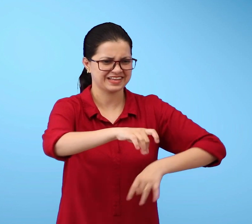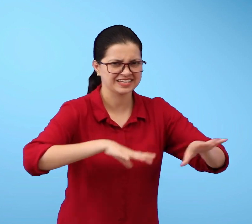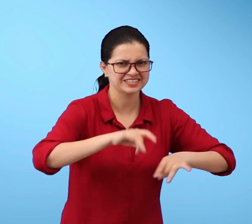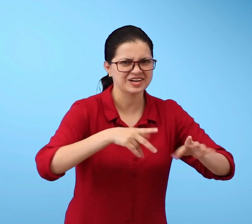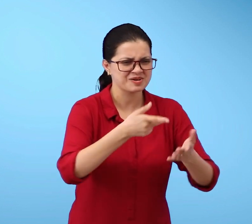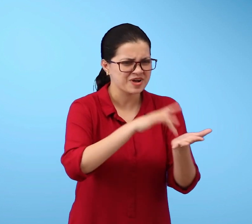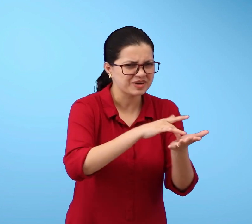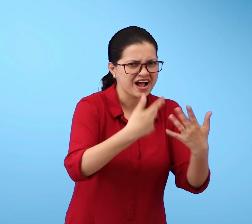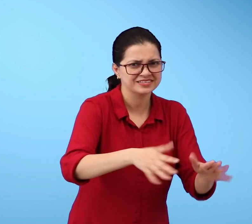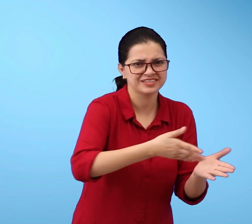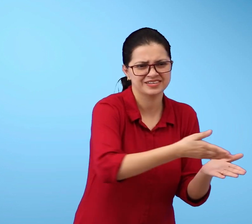New cities were developing